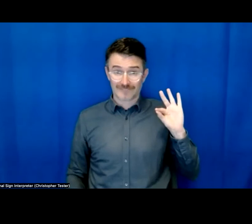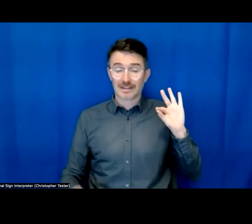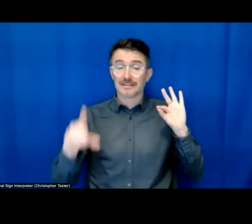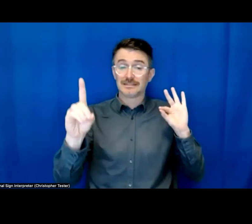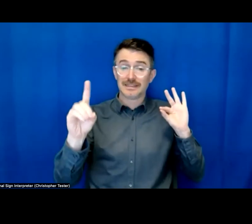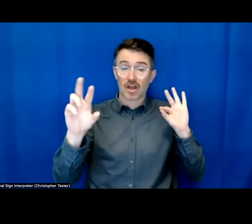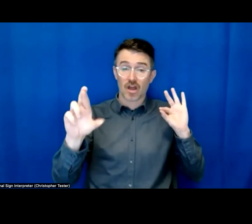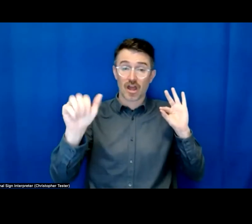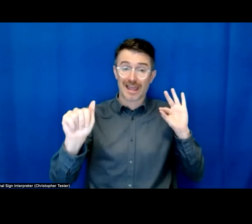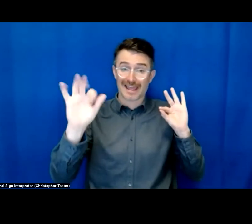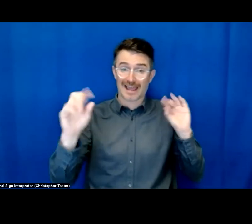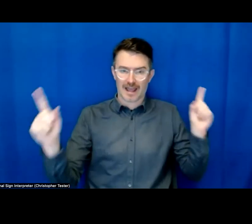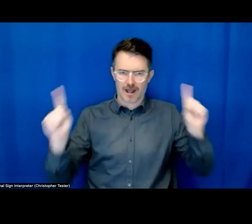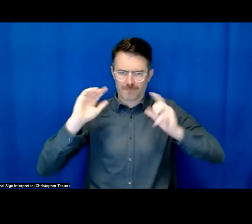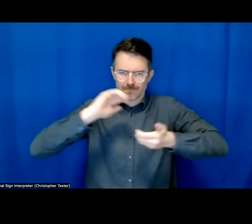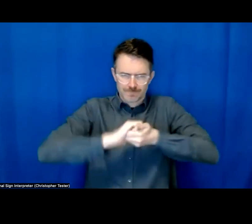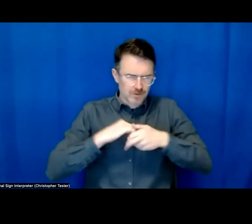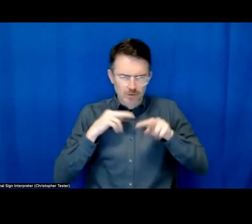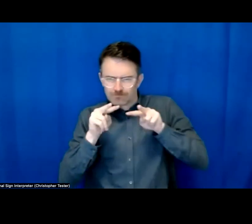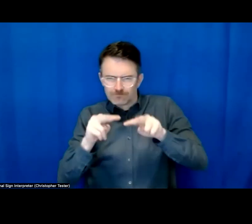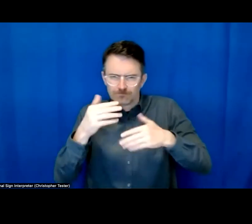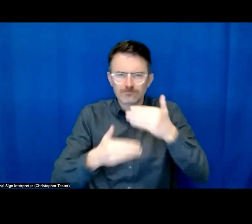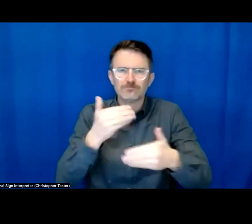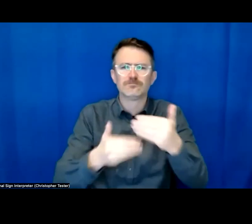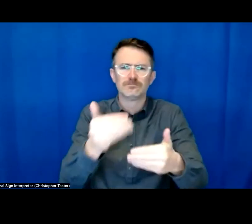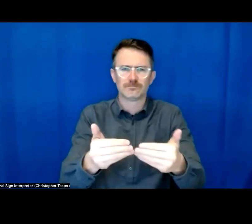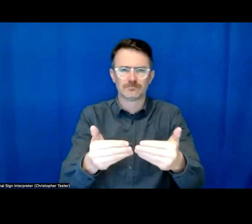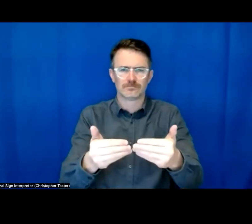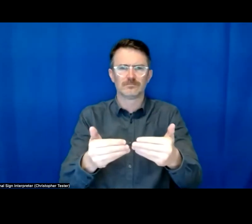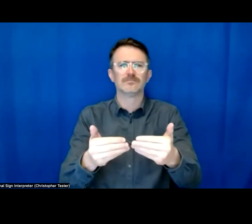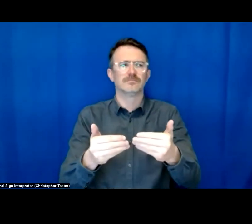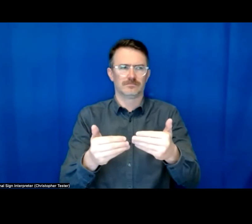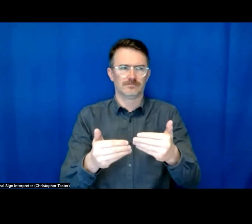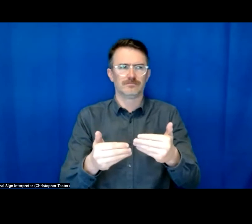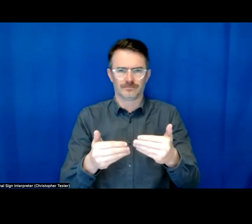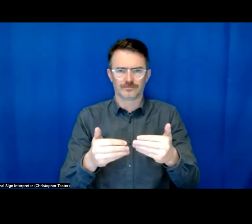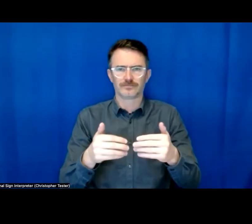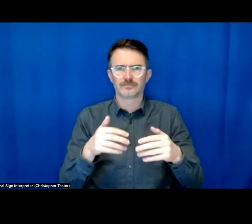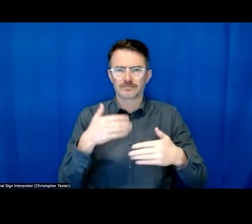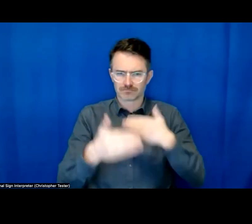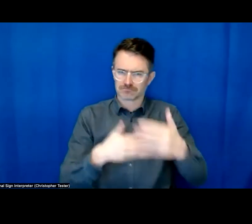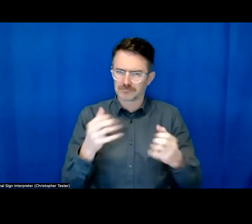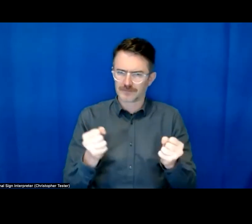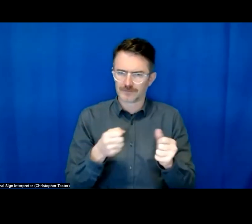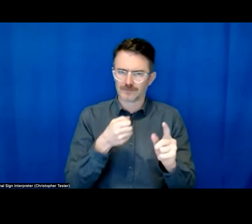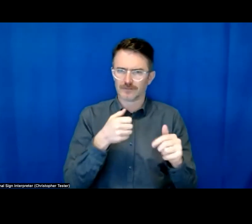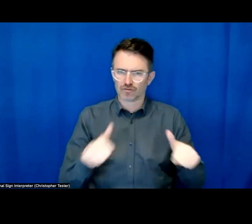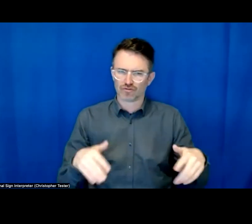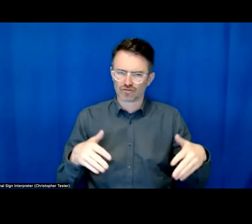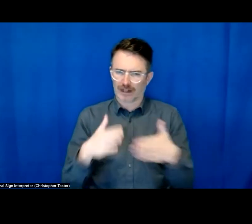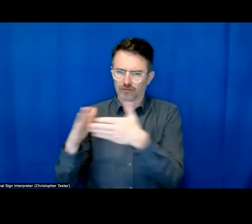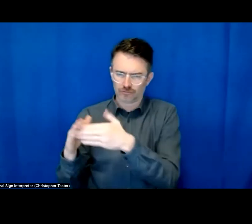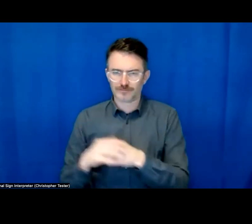disability in Global South. Today, we have moved more than 40 million to over 400 organizations of persons